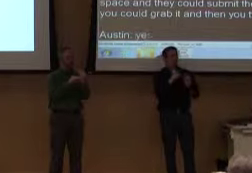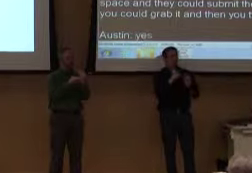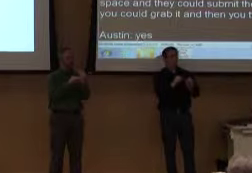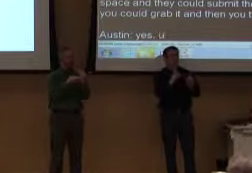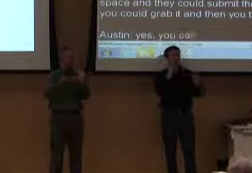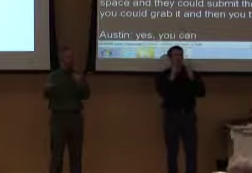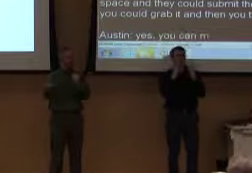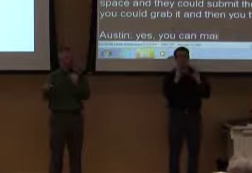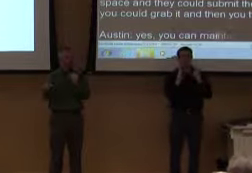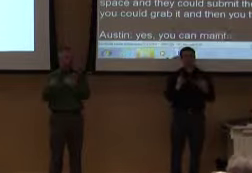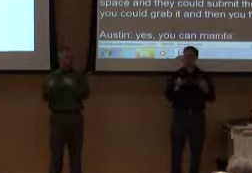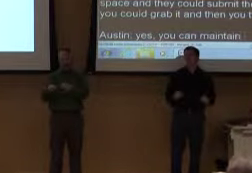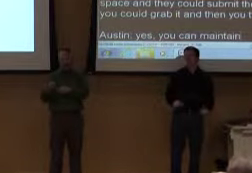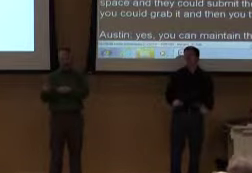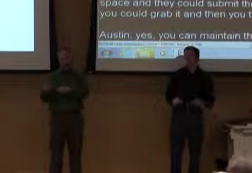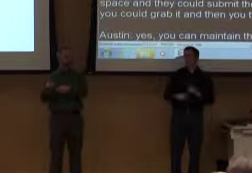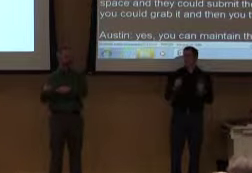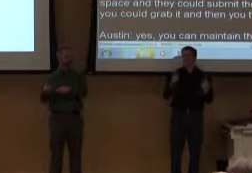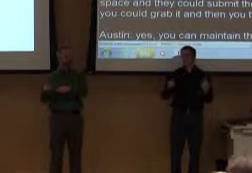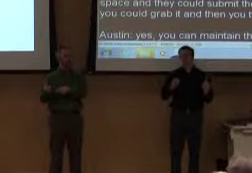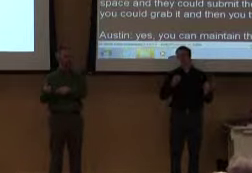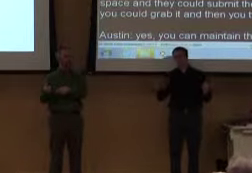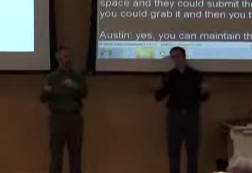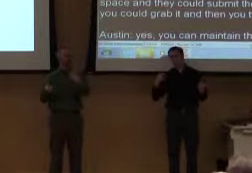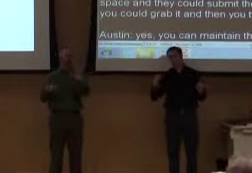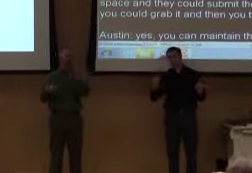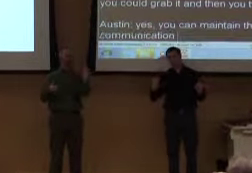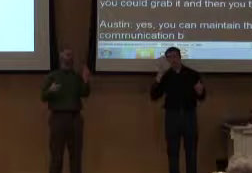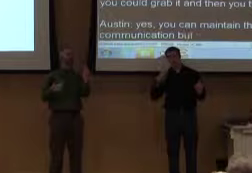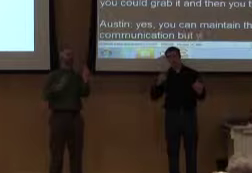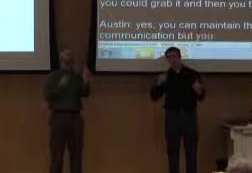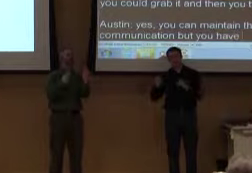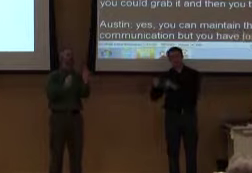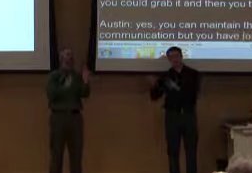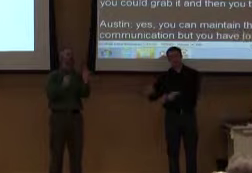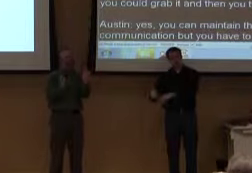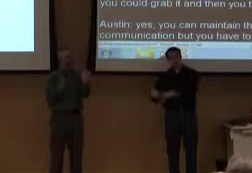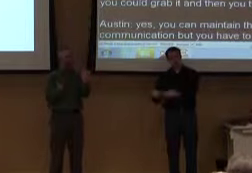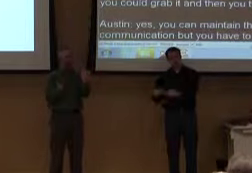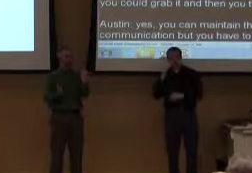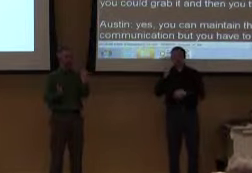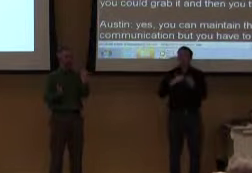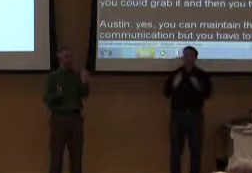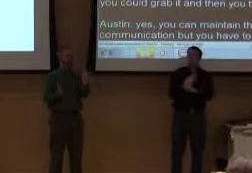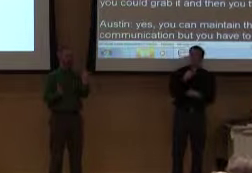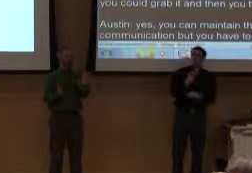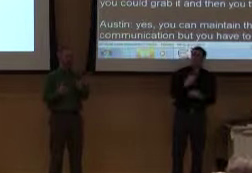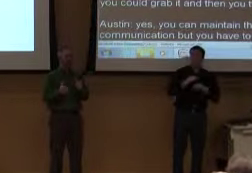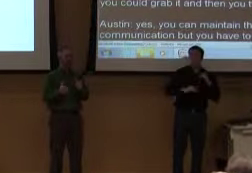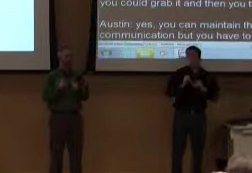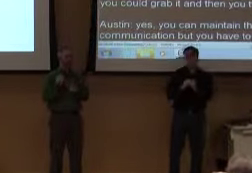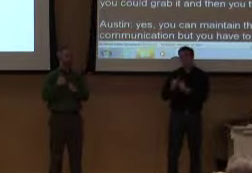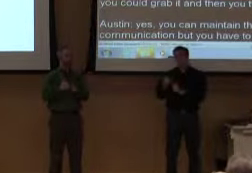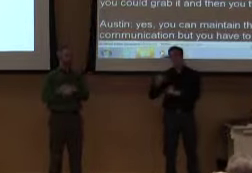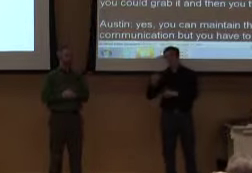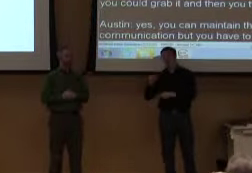visual communication, but you would have to refer to the chat. If the student uses voice or is comfortable with chat, I